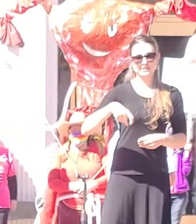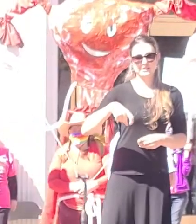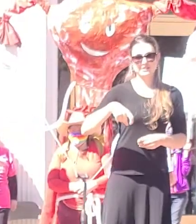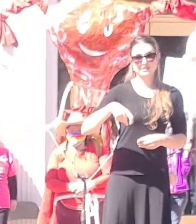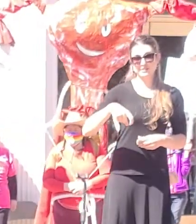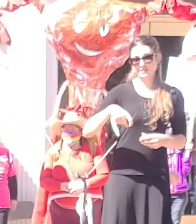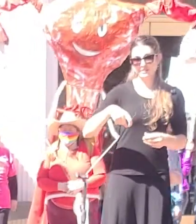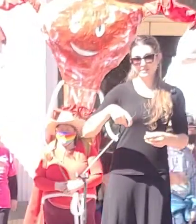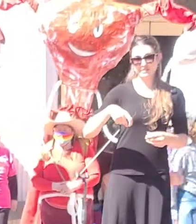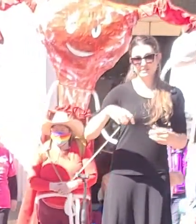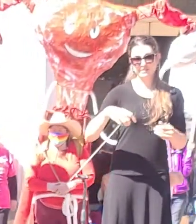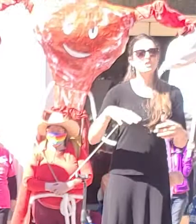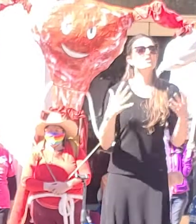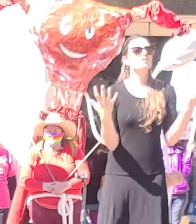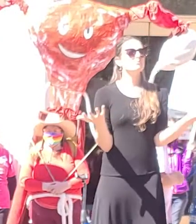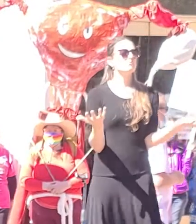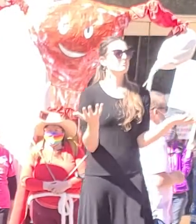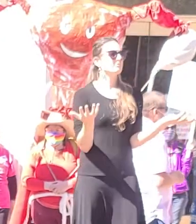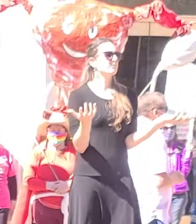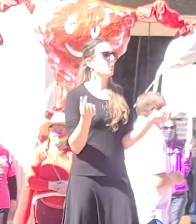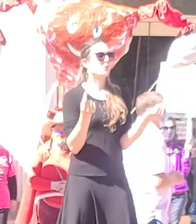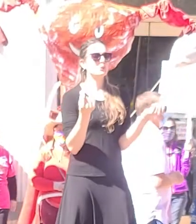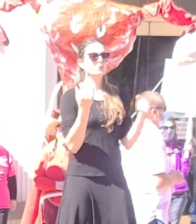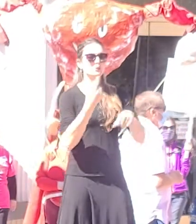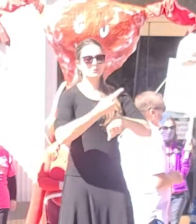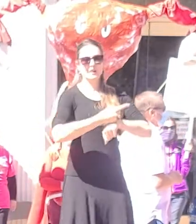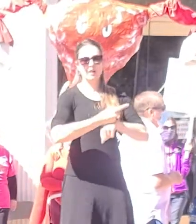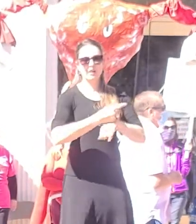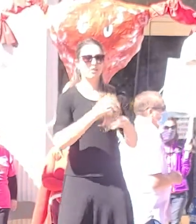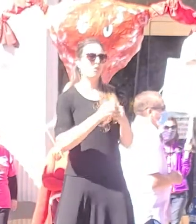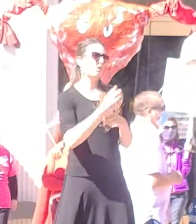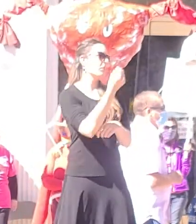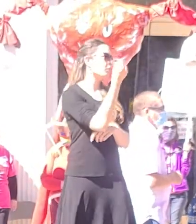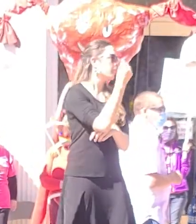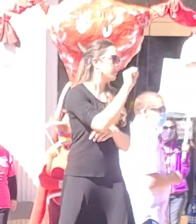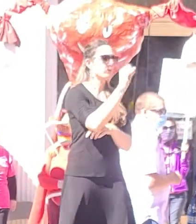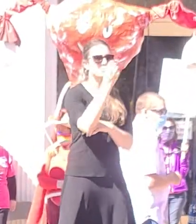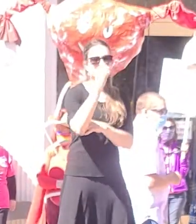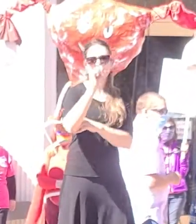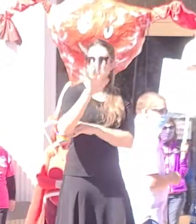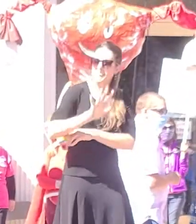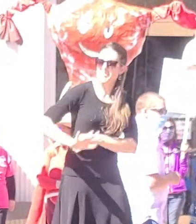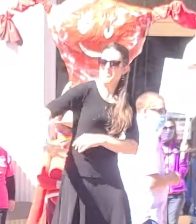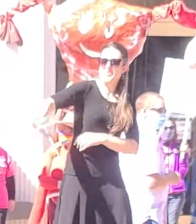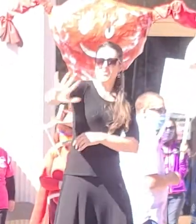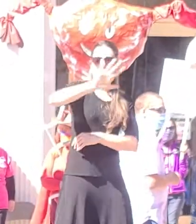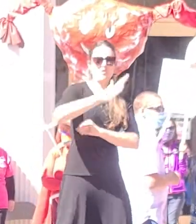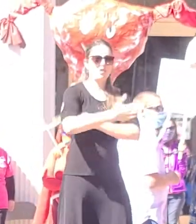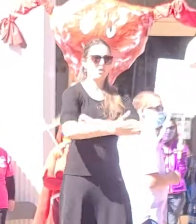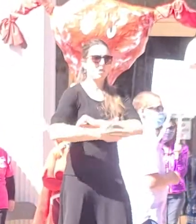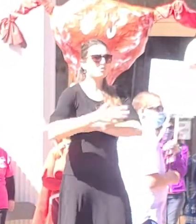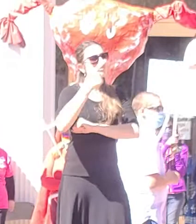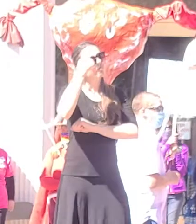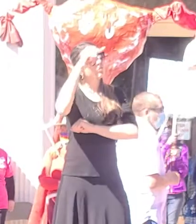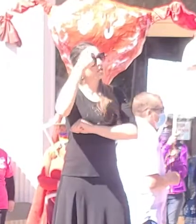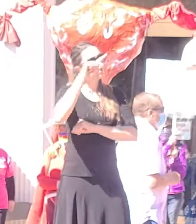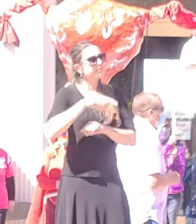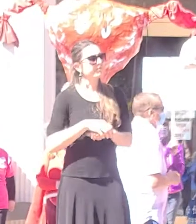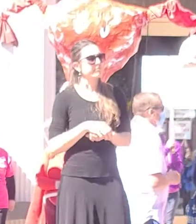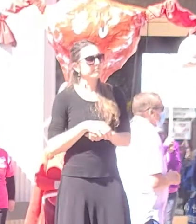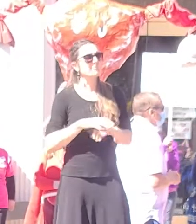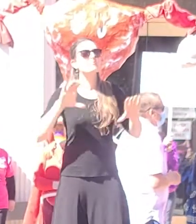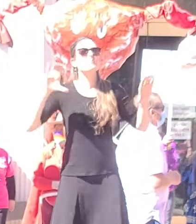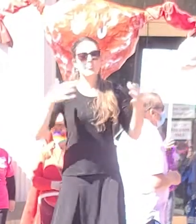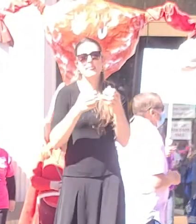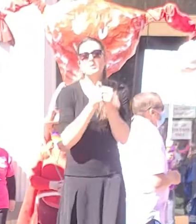So what are we doing today? With all of these marches all across the country, we are coming together again. The last